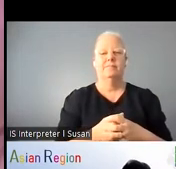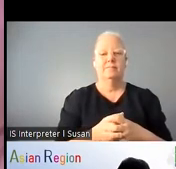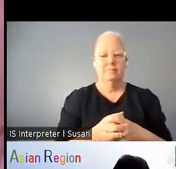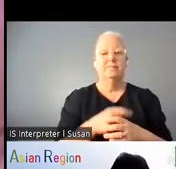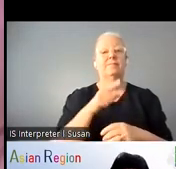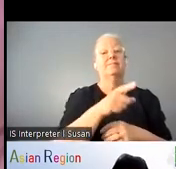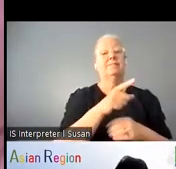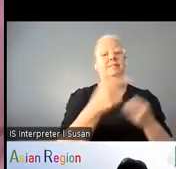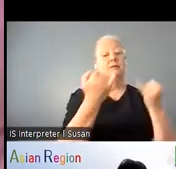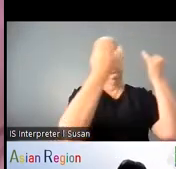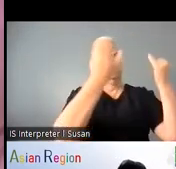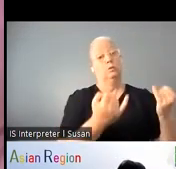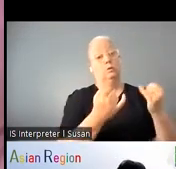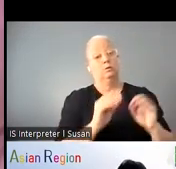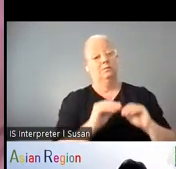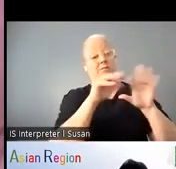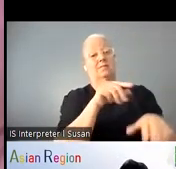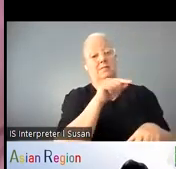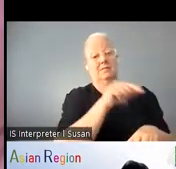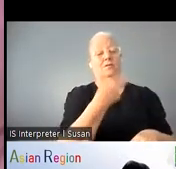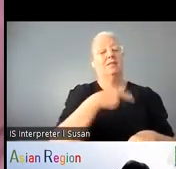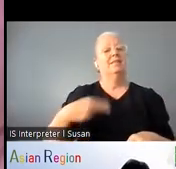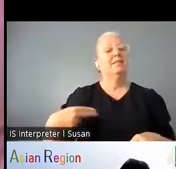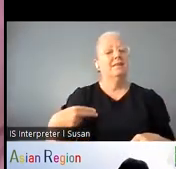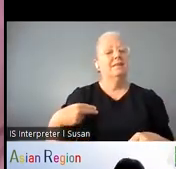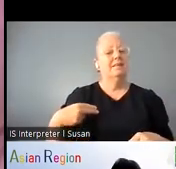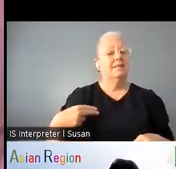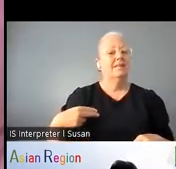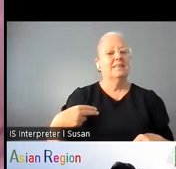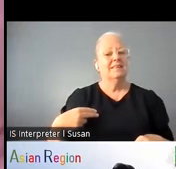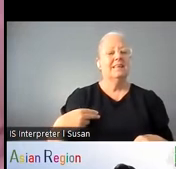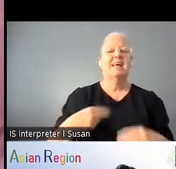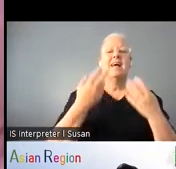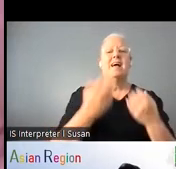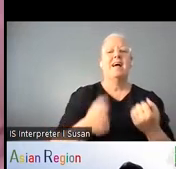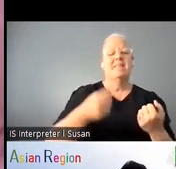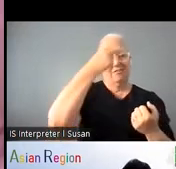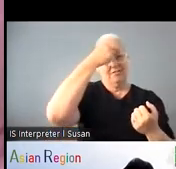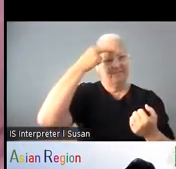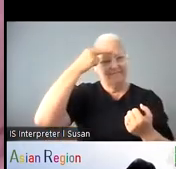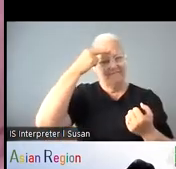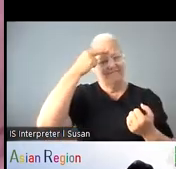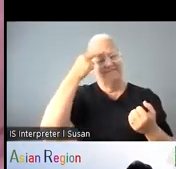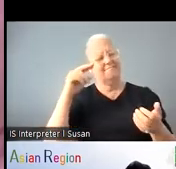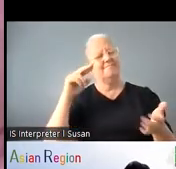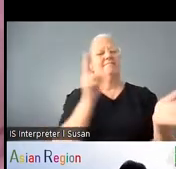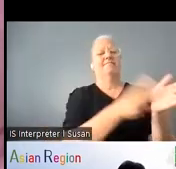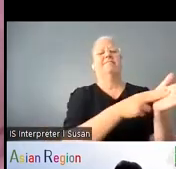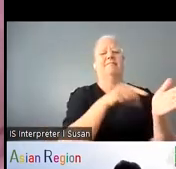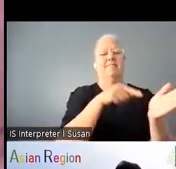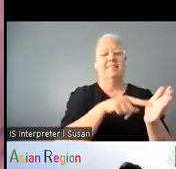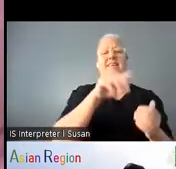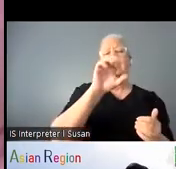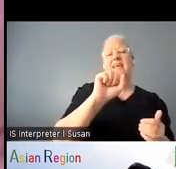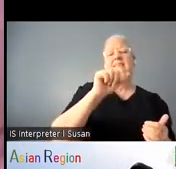the institutionalization in Indonesia, of course, is the stigma and discrimination, lack of knowledge from the society, from the